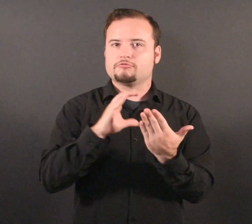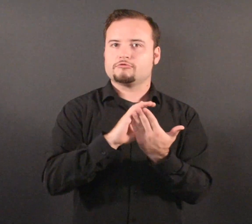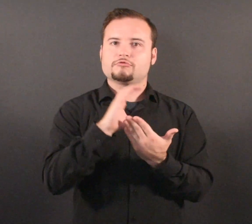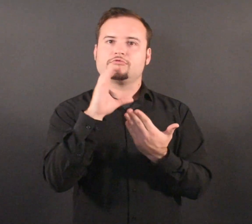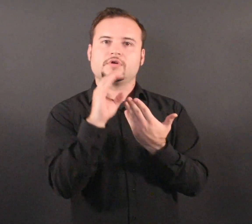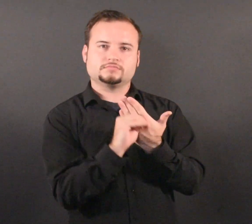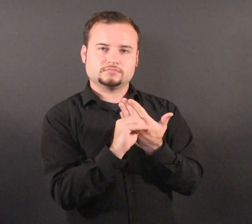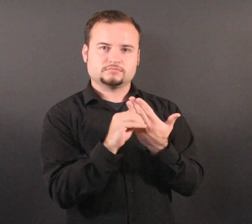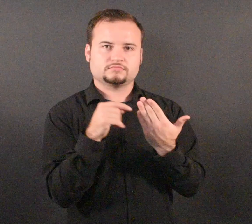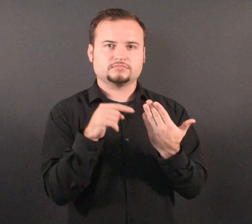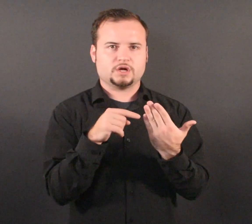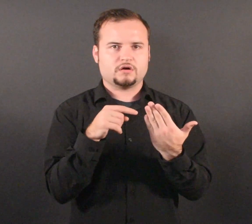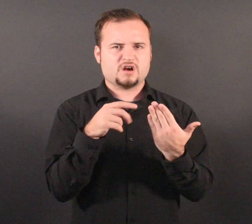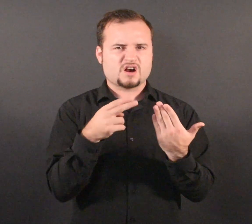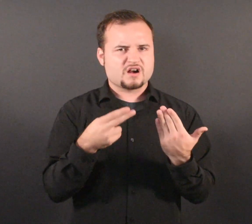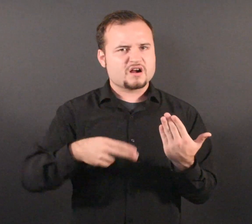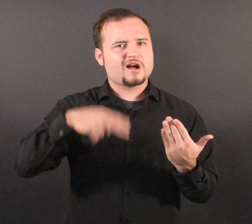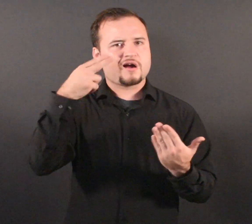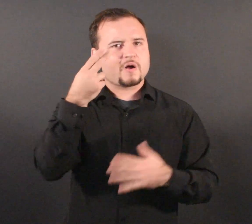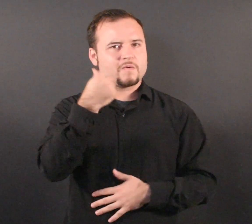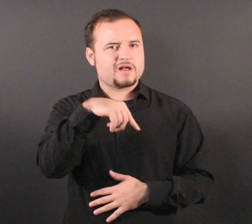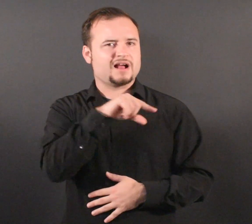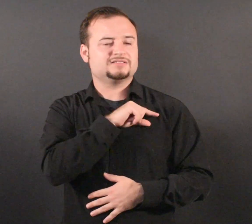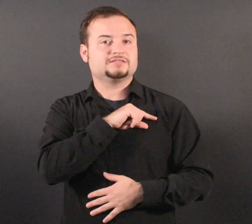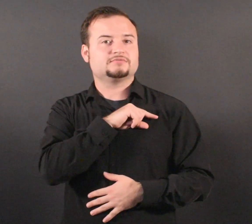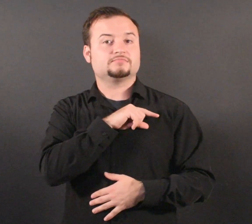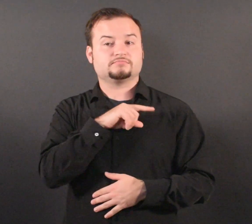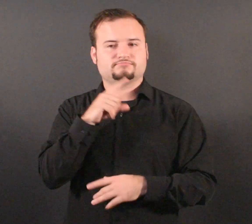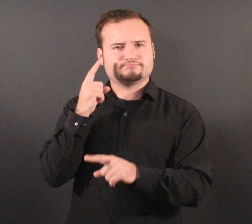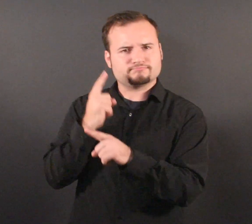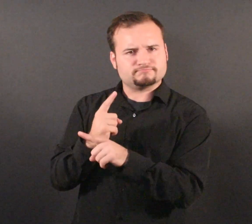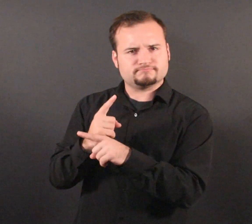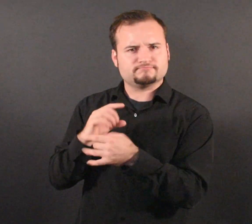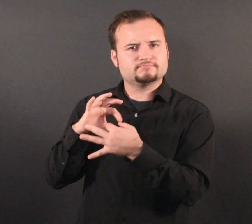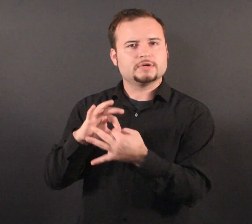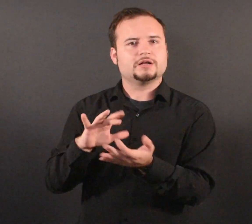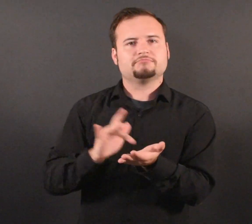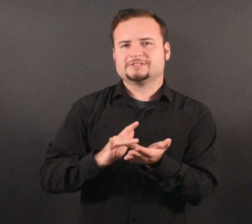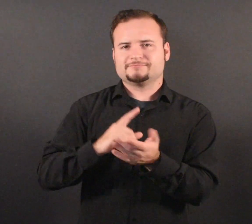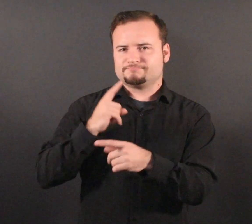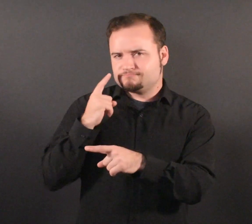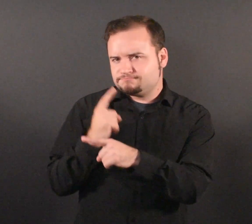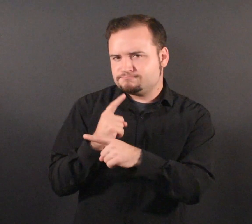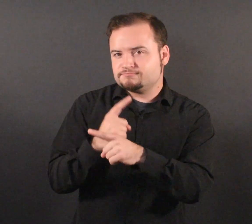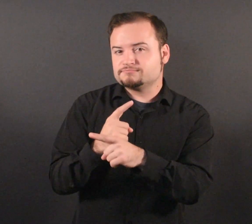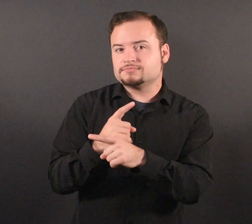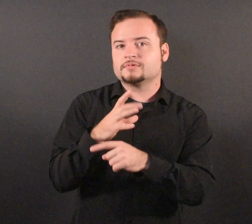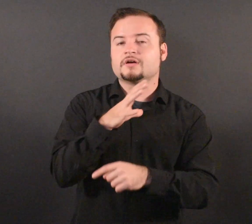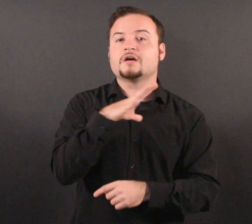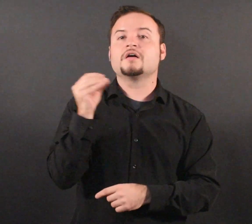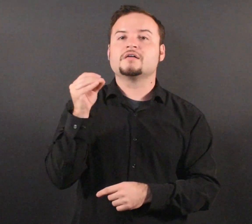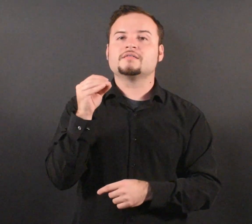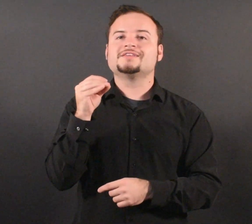curricula that are high quality, medically accurate, and nationally recognized